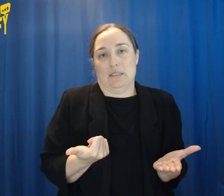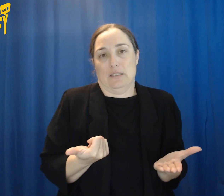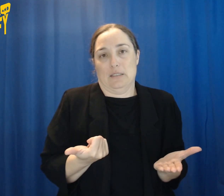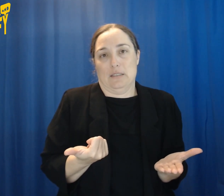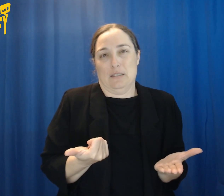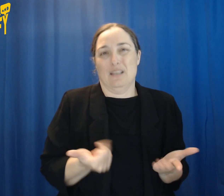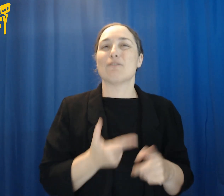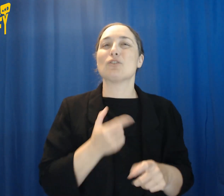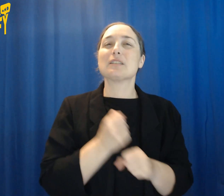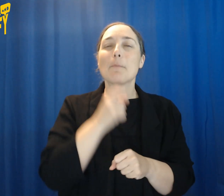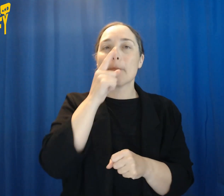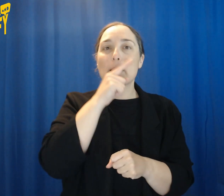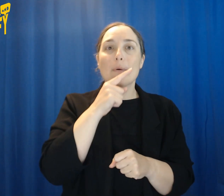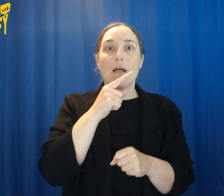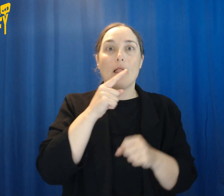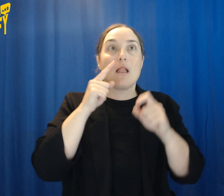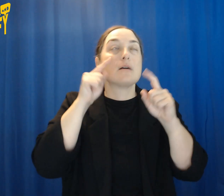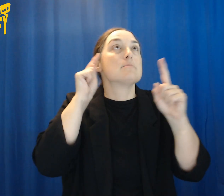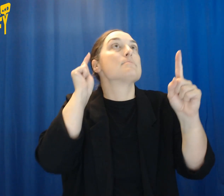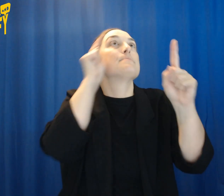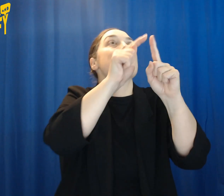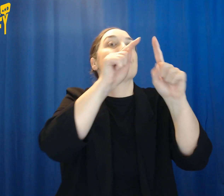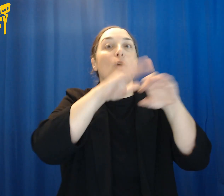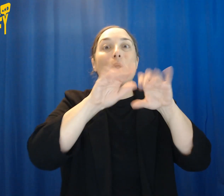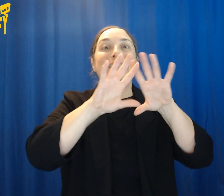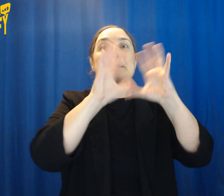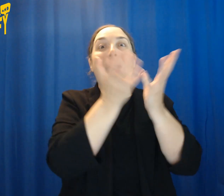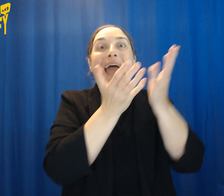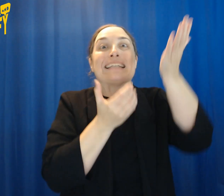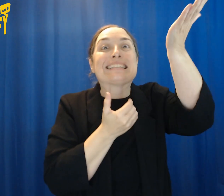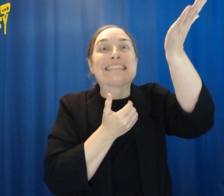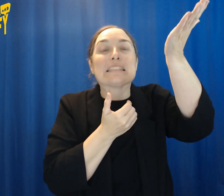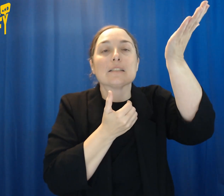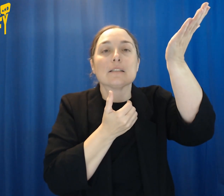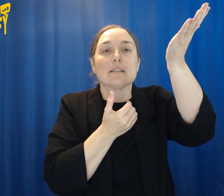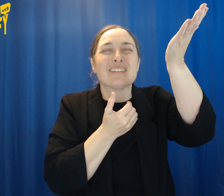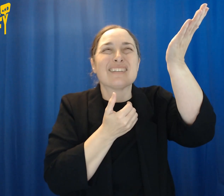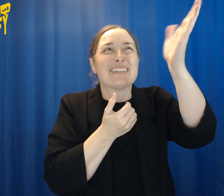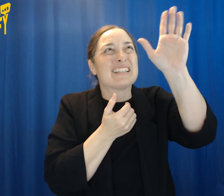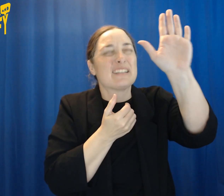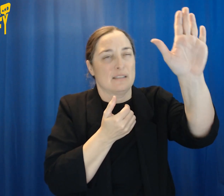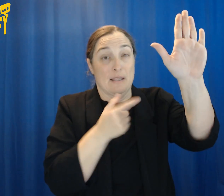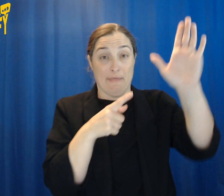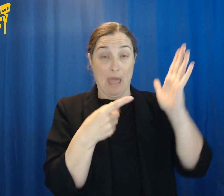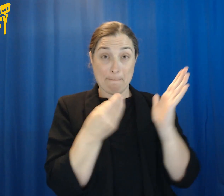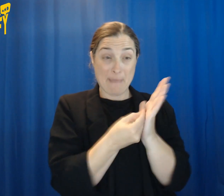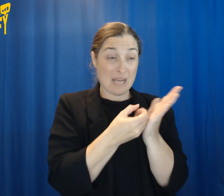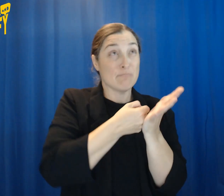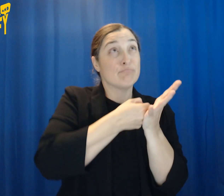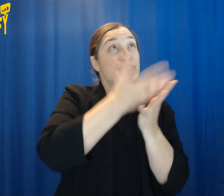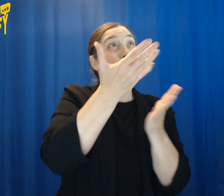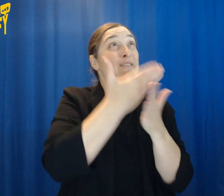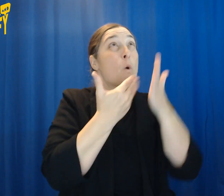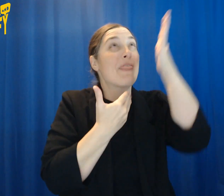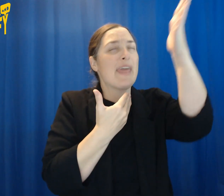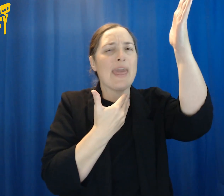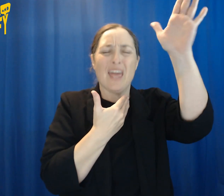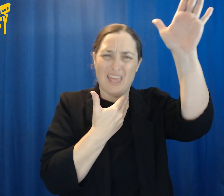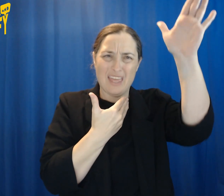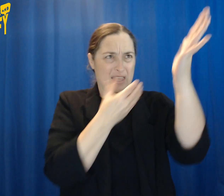going to space. It's like we need to use the money to maybe solve a few problems here. It's like, why don't we try and